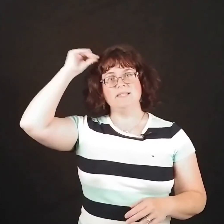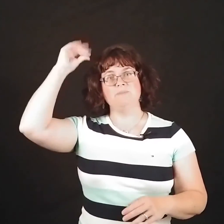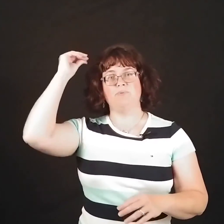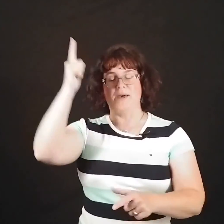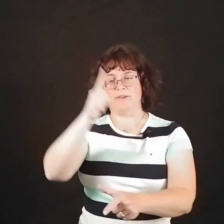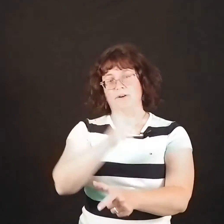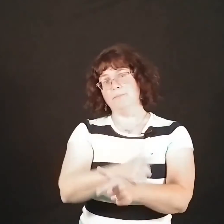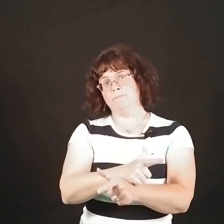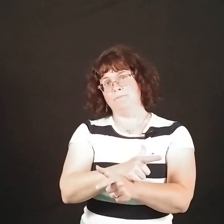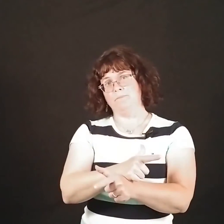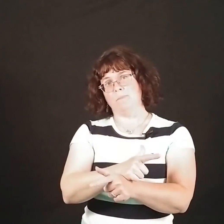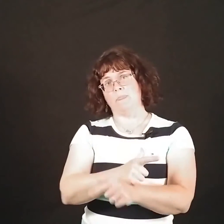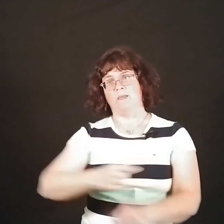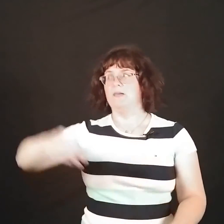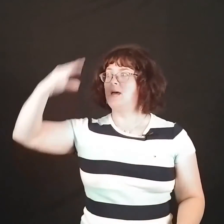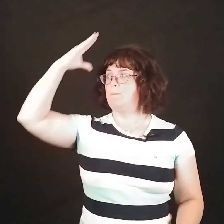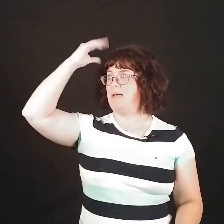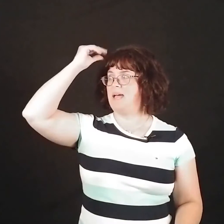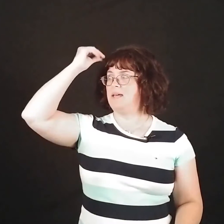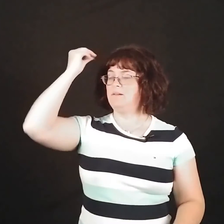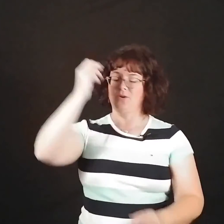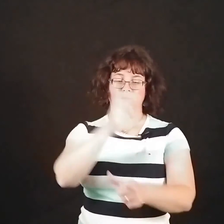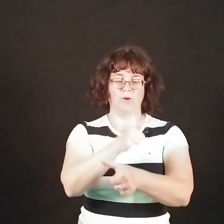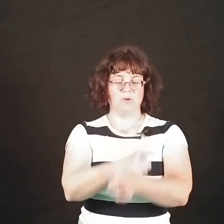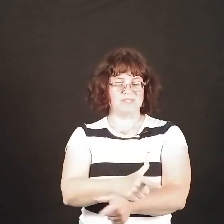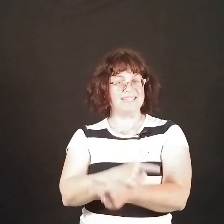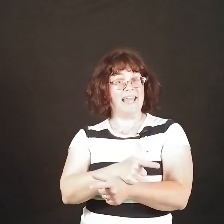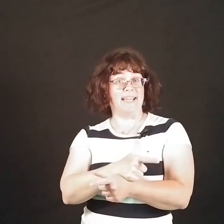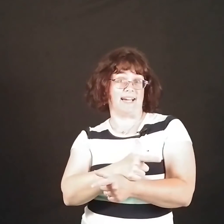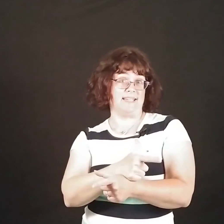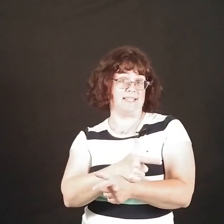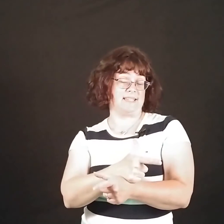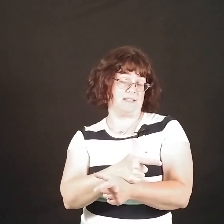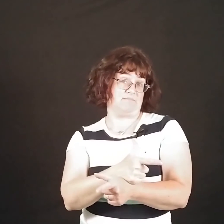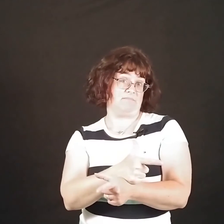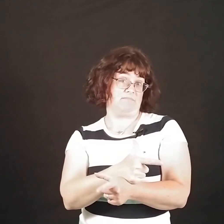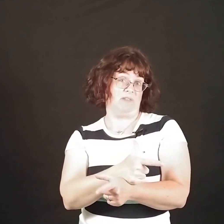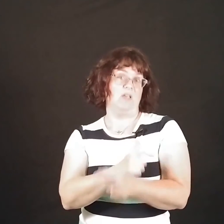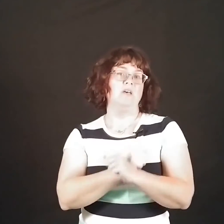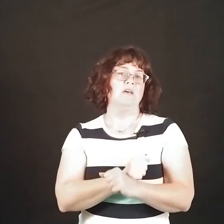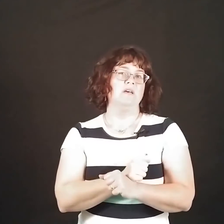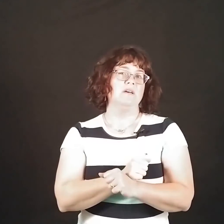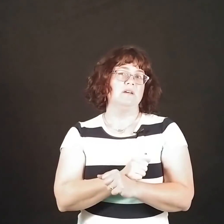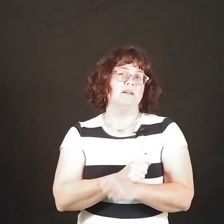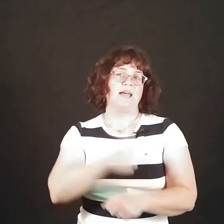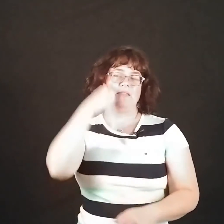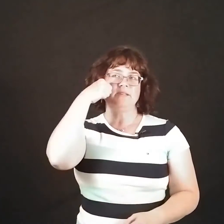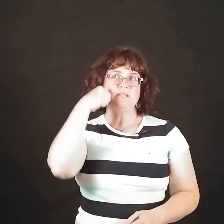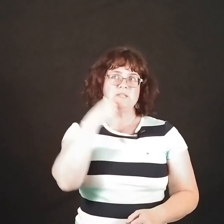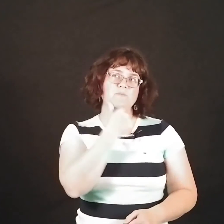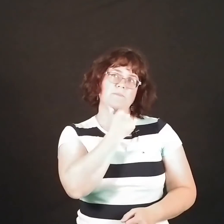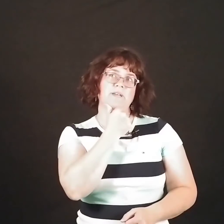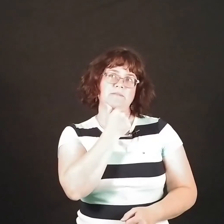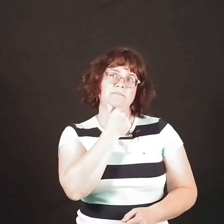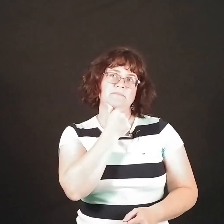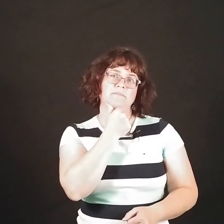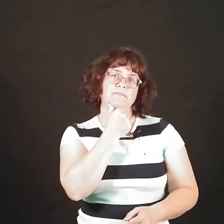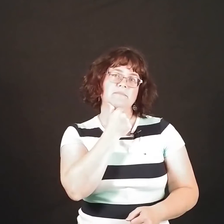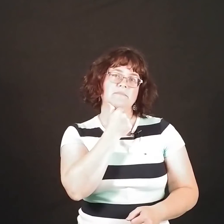is brother, a man who's like us, and this is woman,